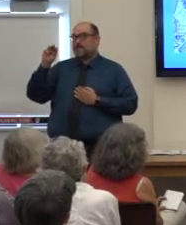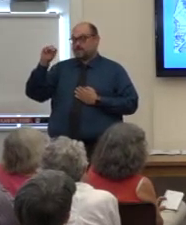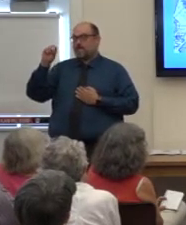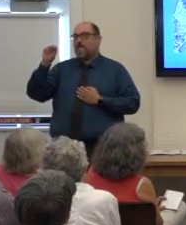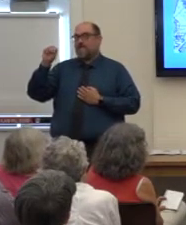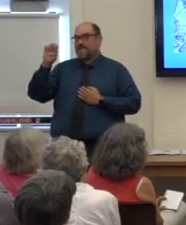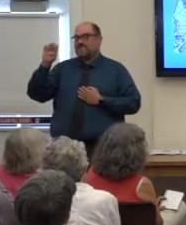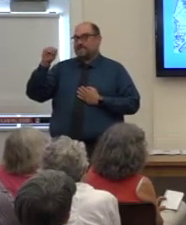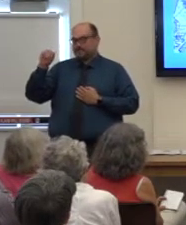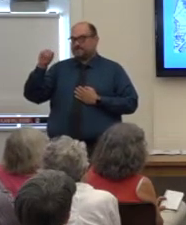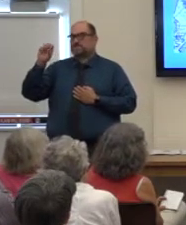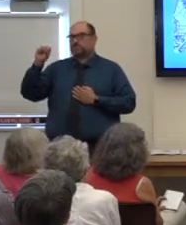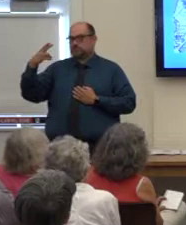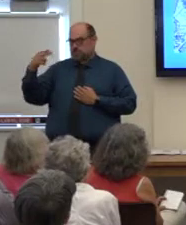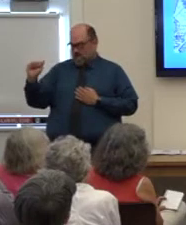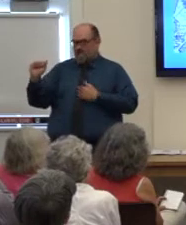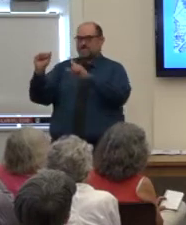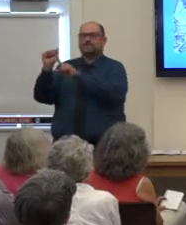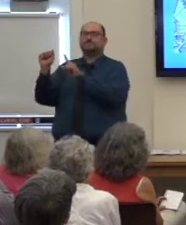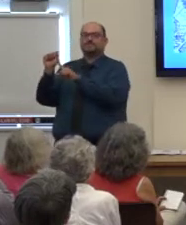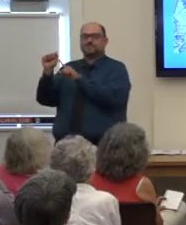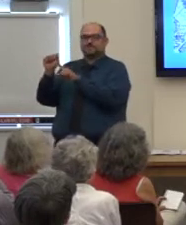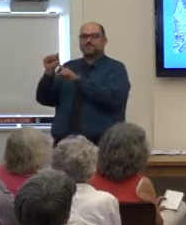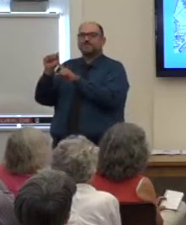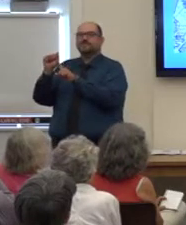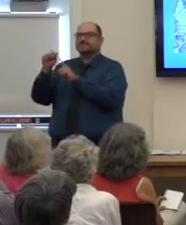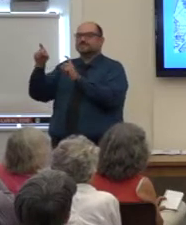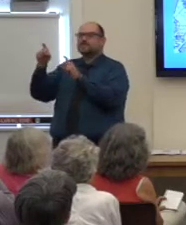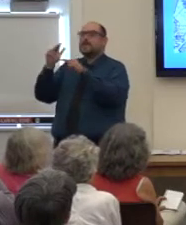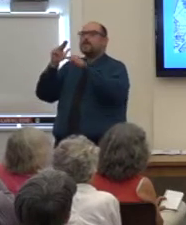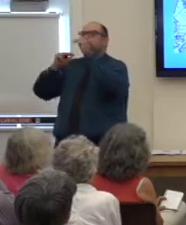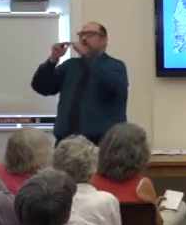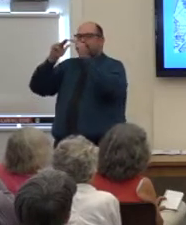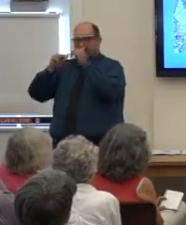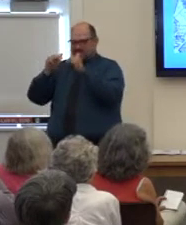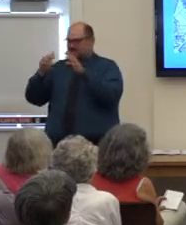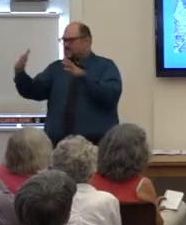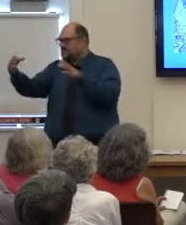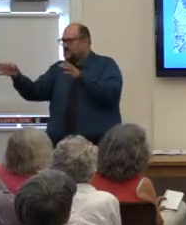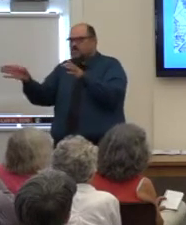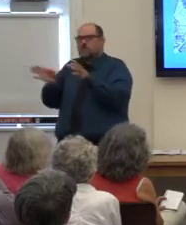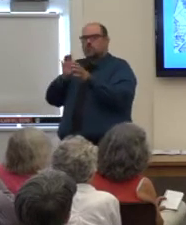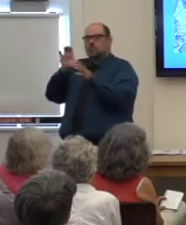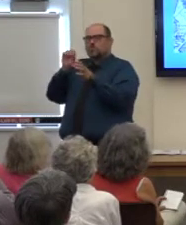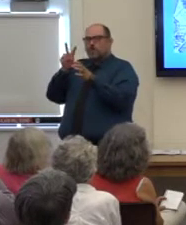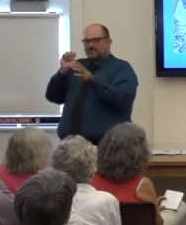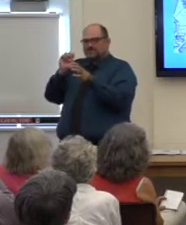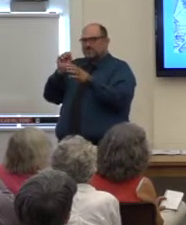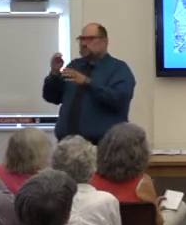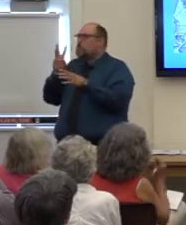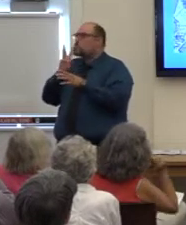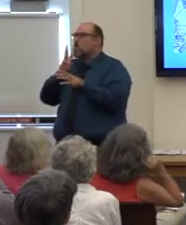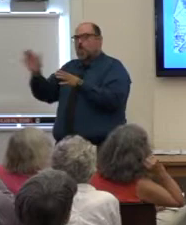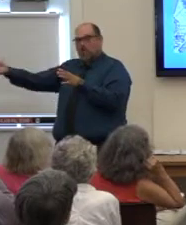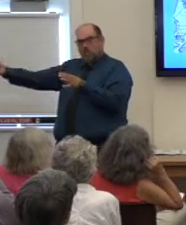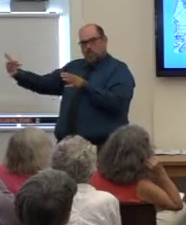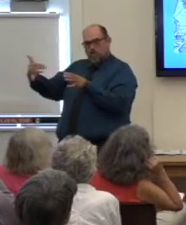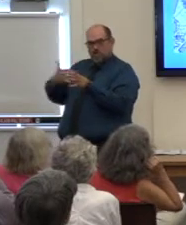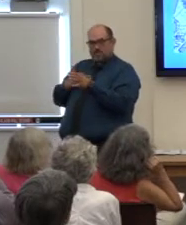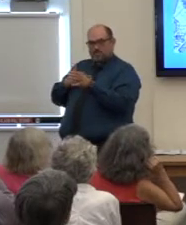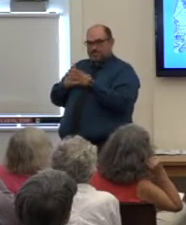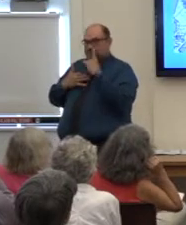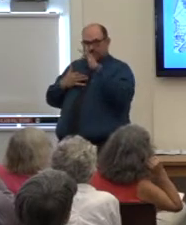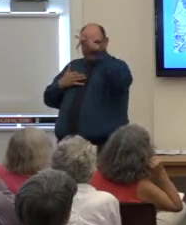came the need for community, because when your next nearest neighbor is halfway to the horizon,